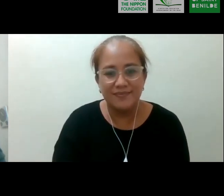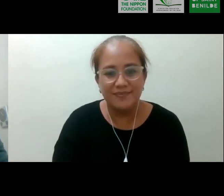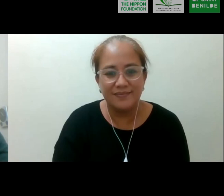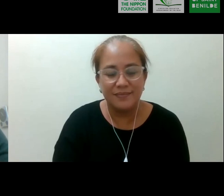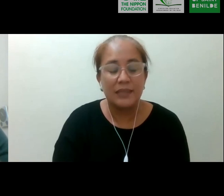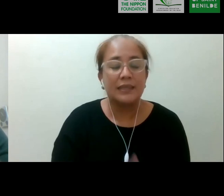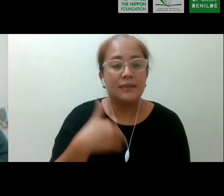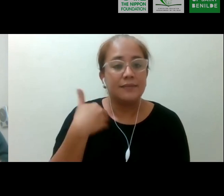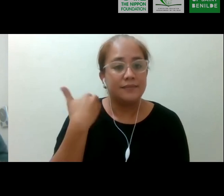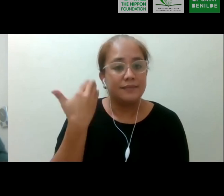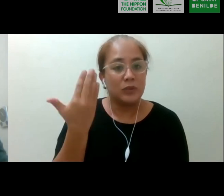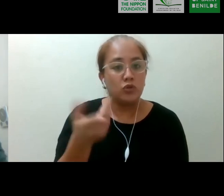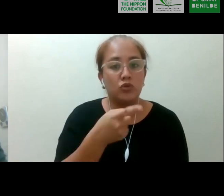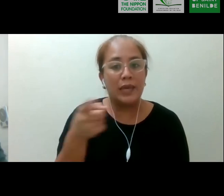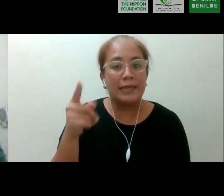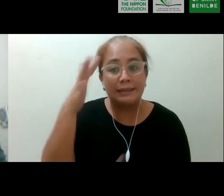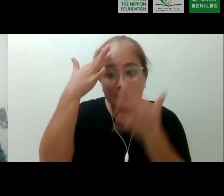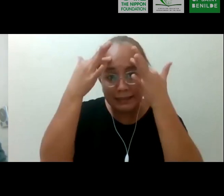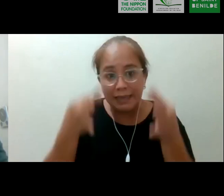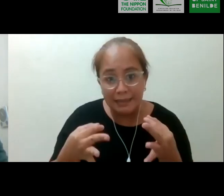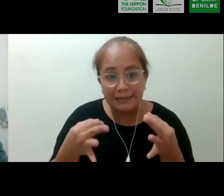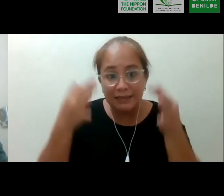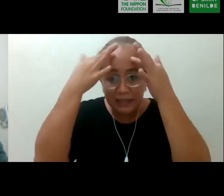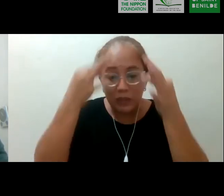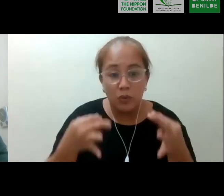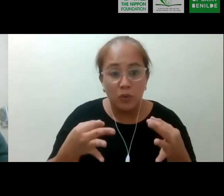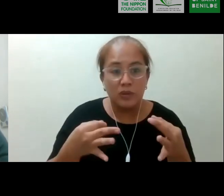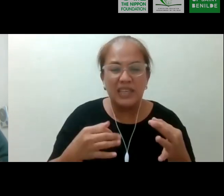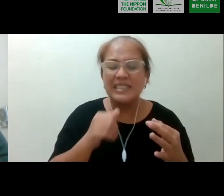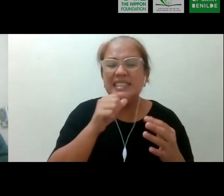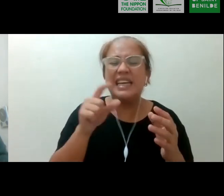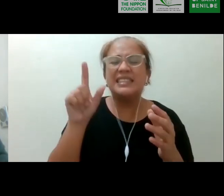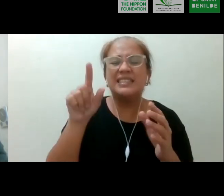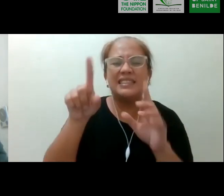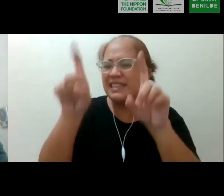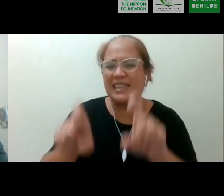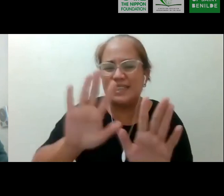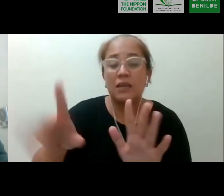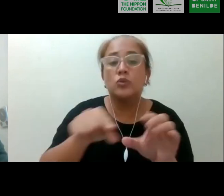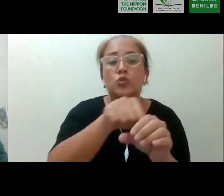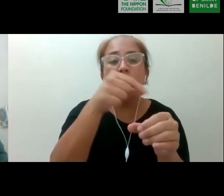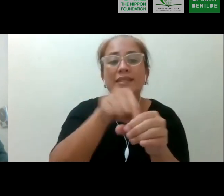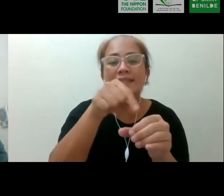And then you can decide when you want the first, it's not a test, it's a quiz, first quiz.